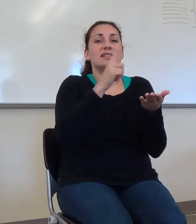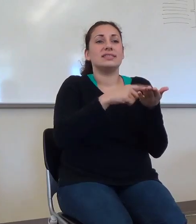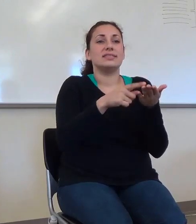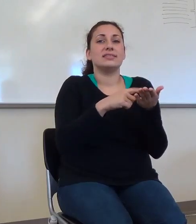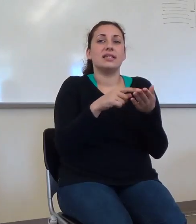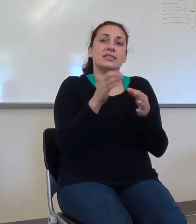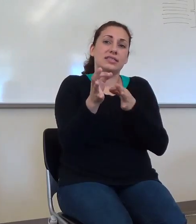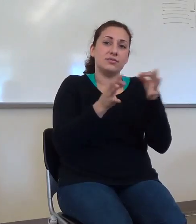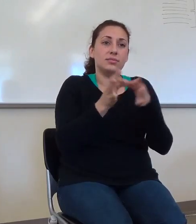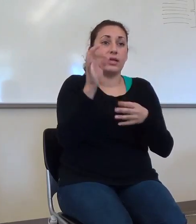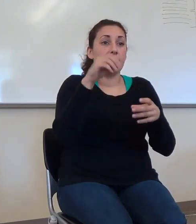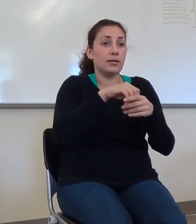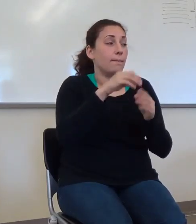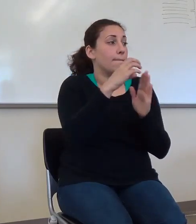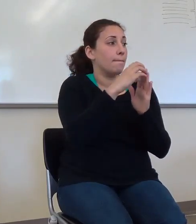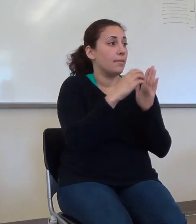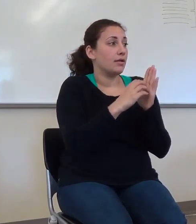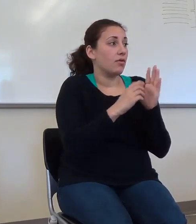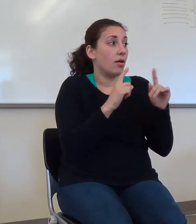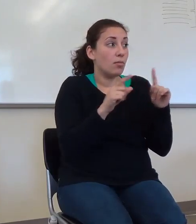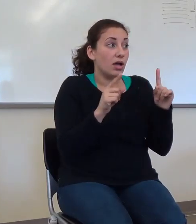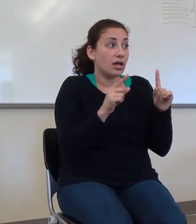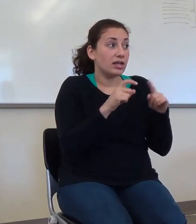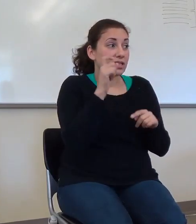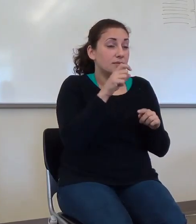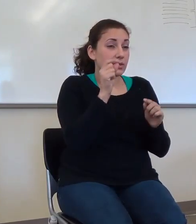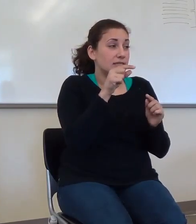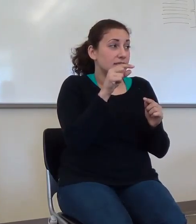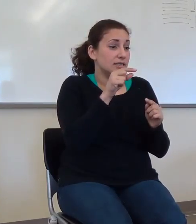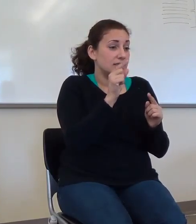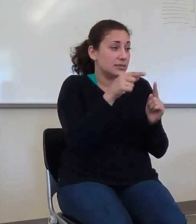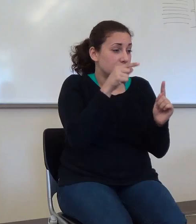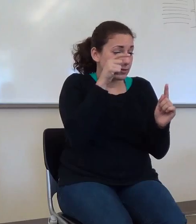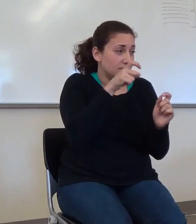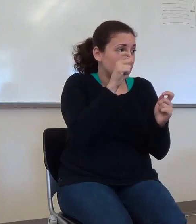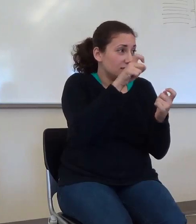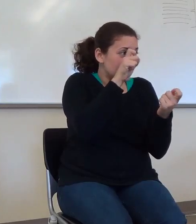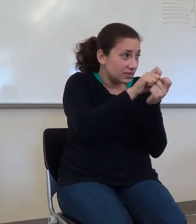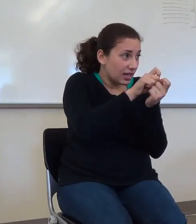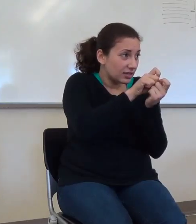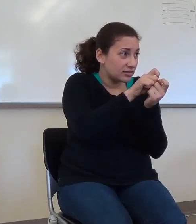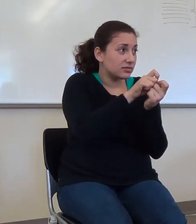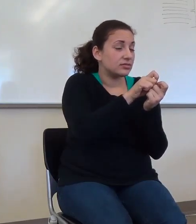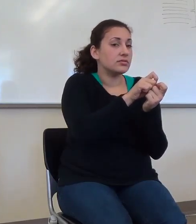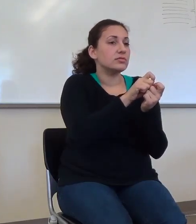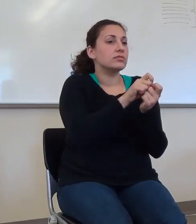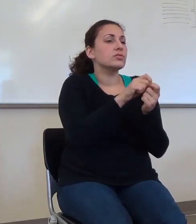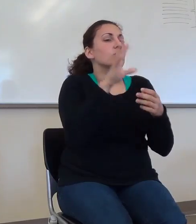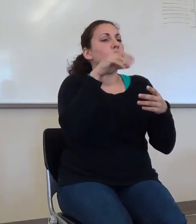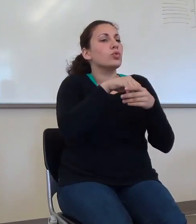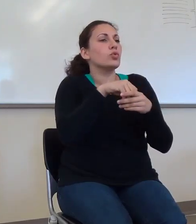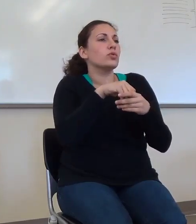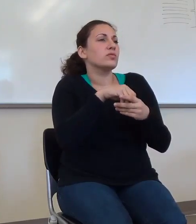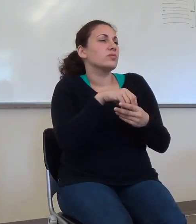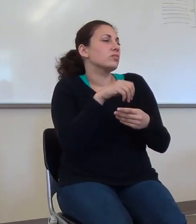but specific enough to include what isn't. You have to kind of think about that, what